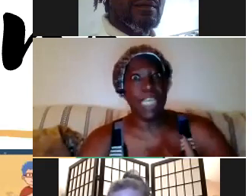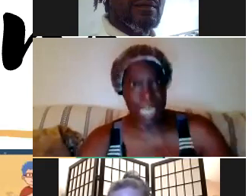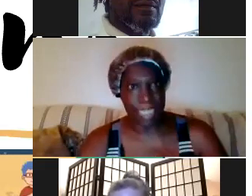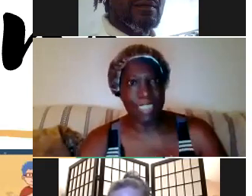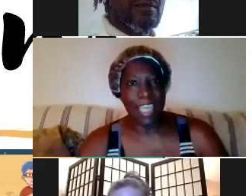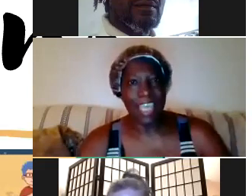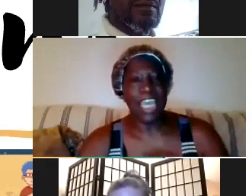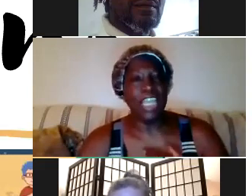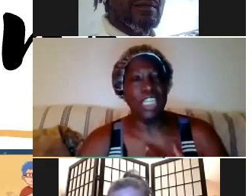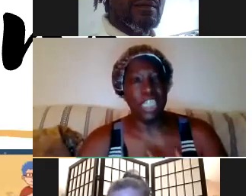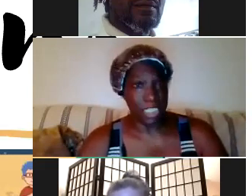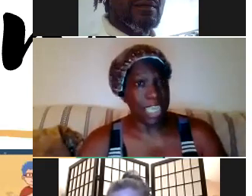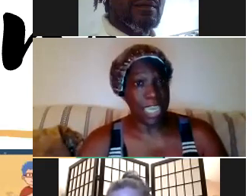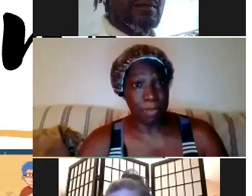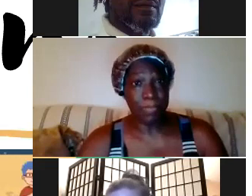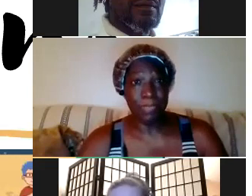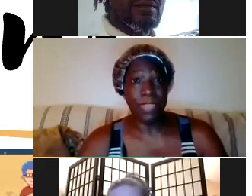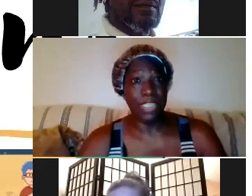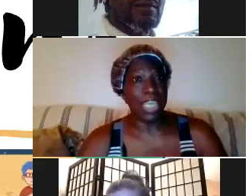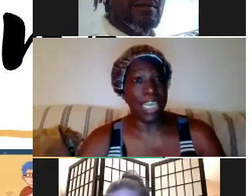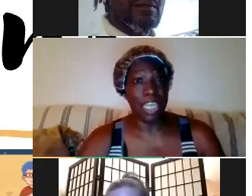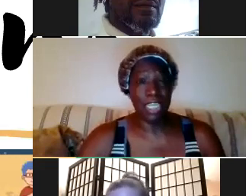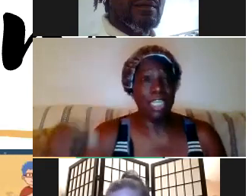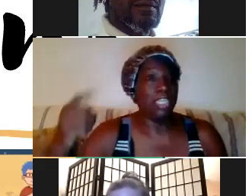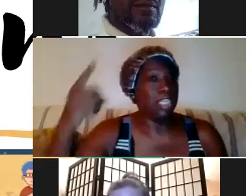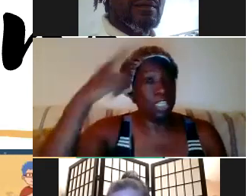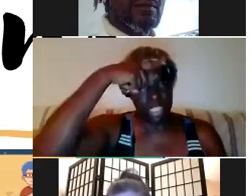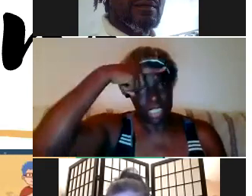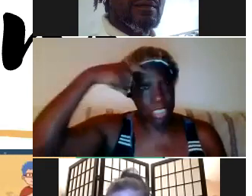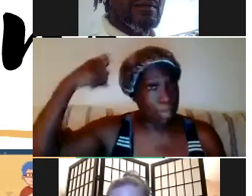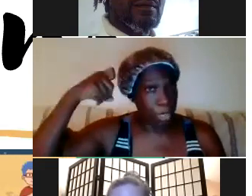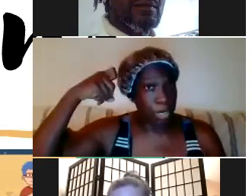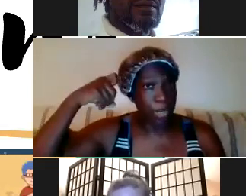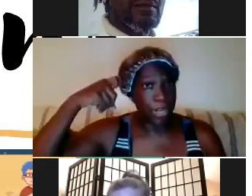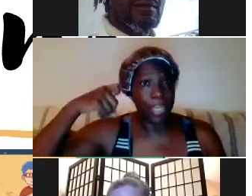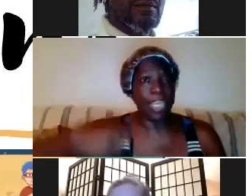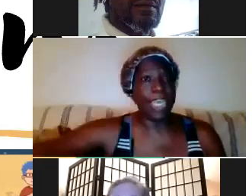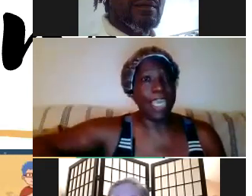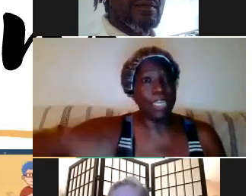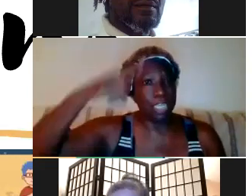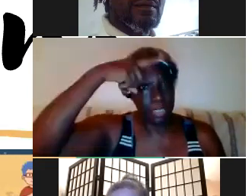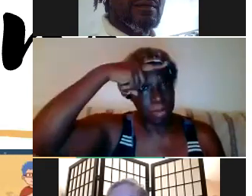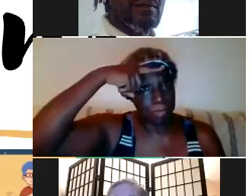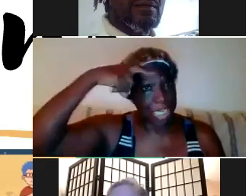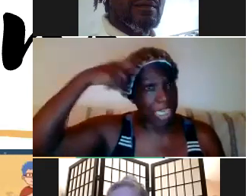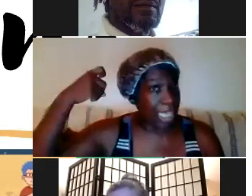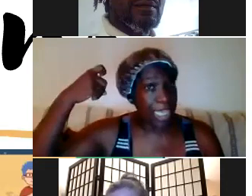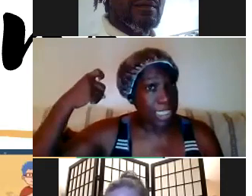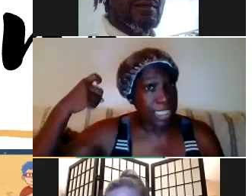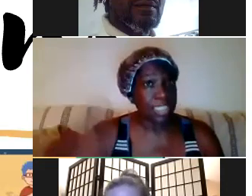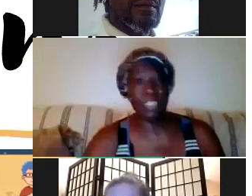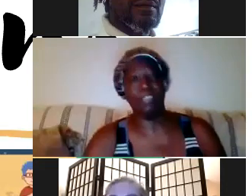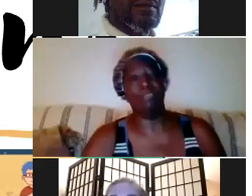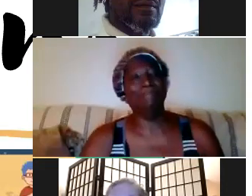multiple signs that look the same, like summer and